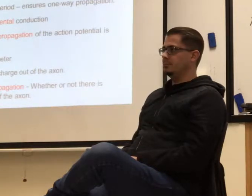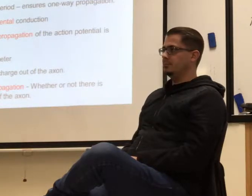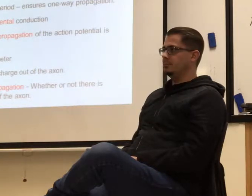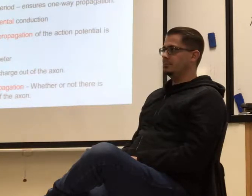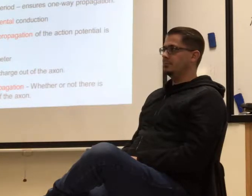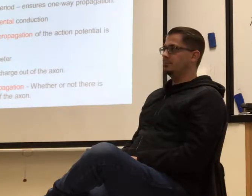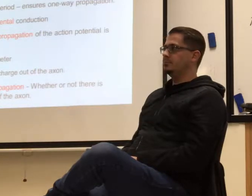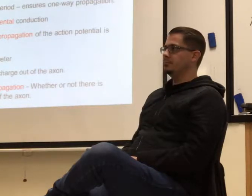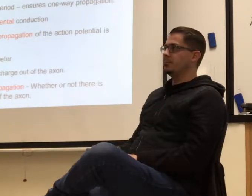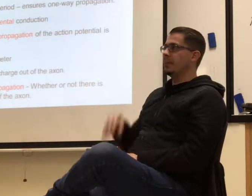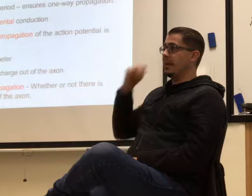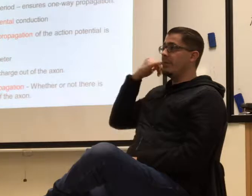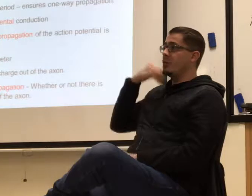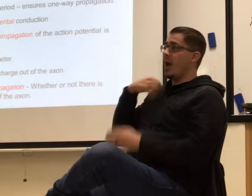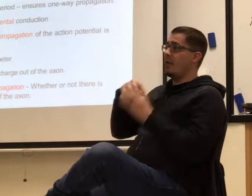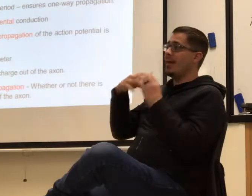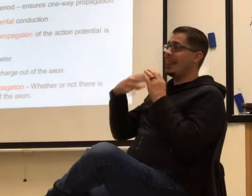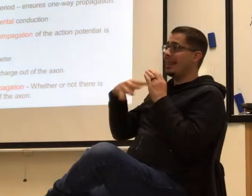slower velocity.